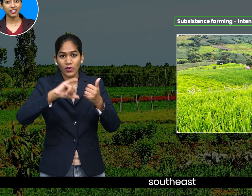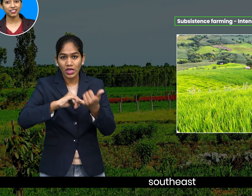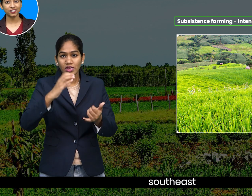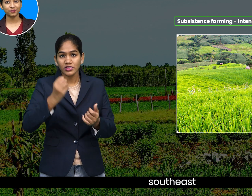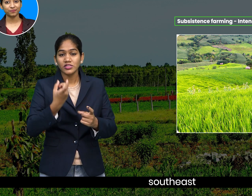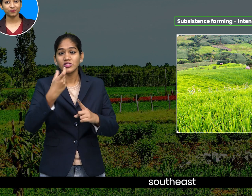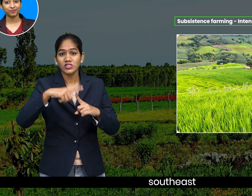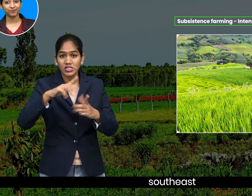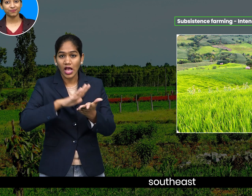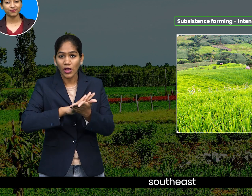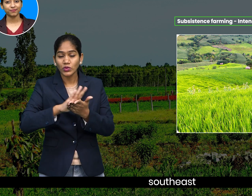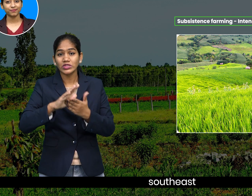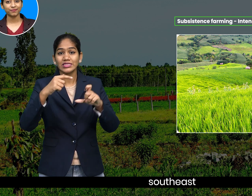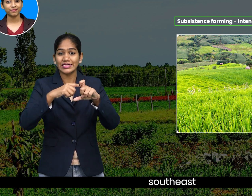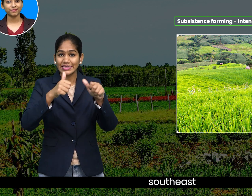Southeast,